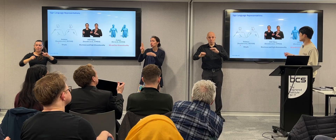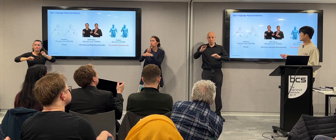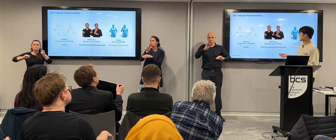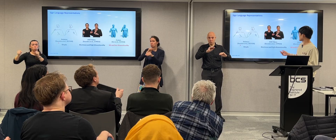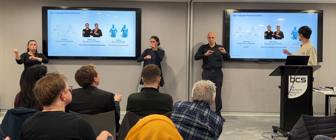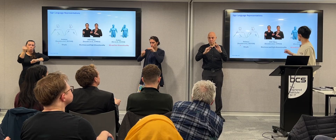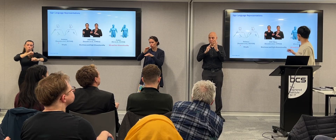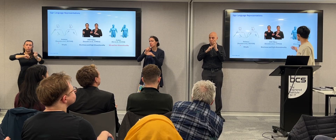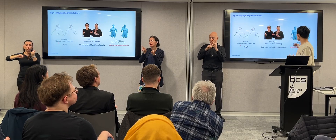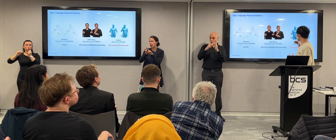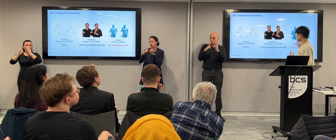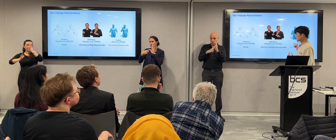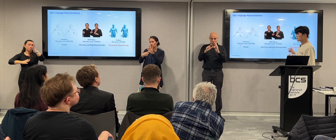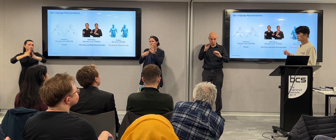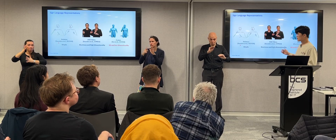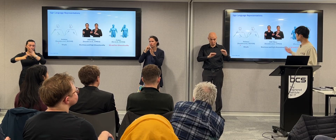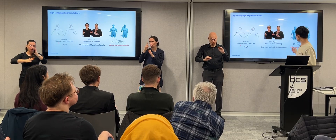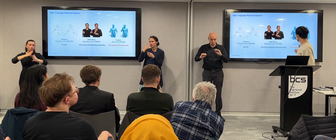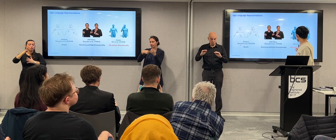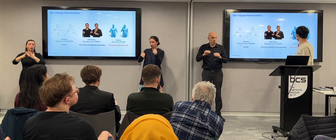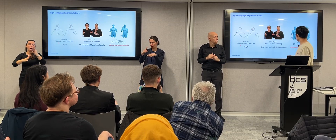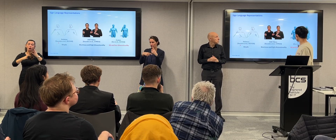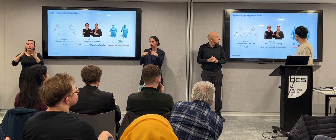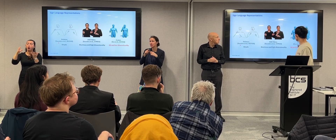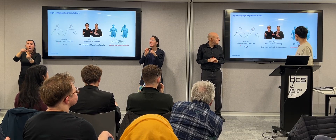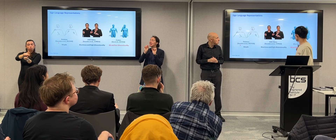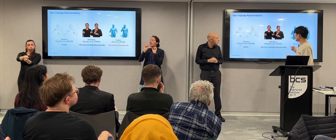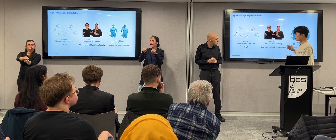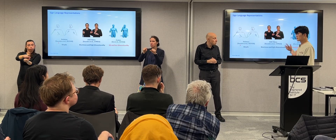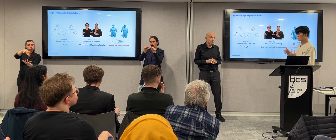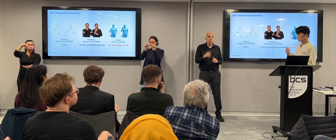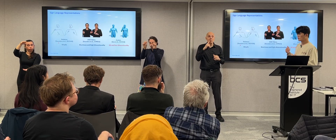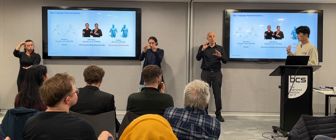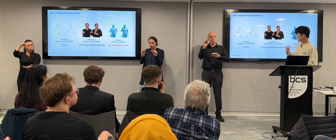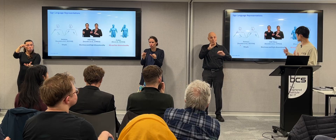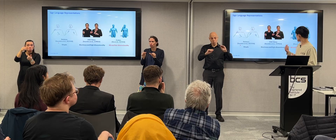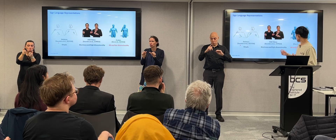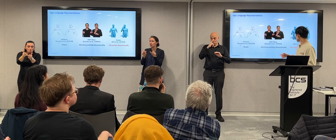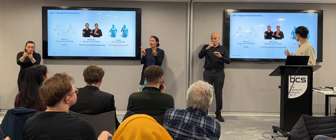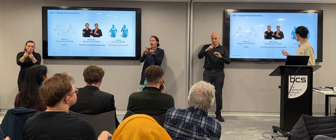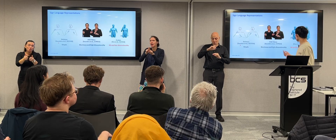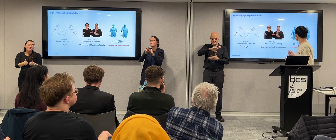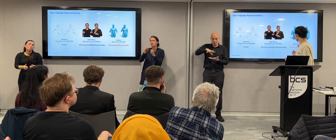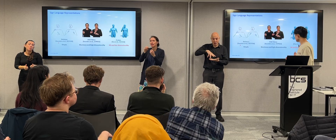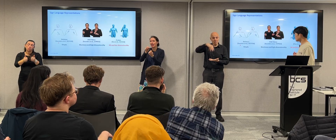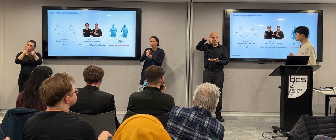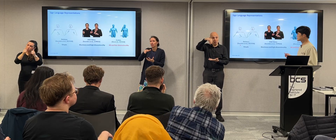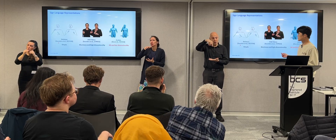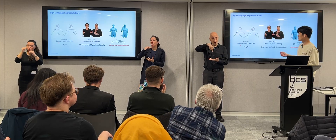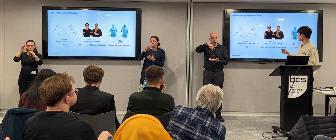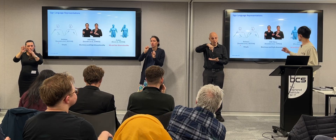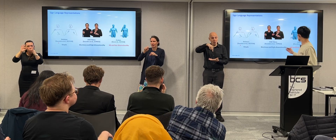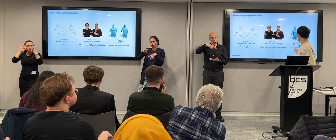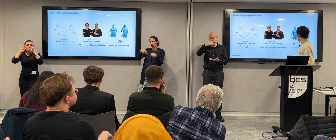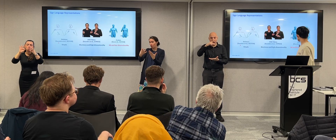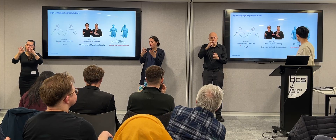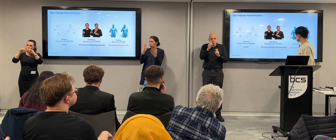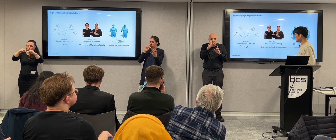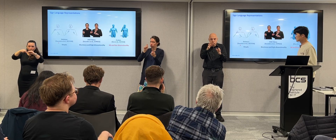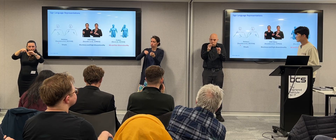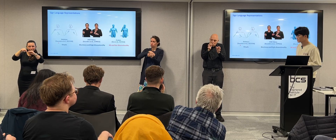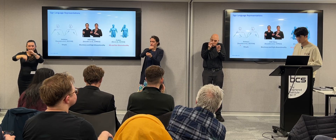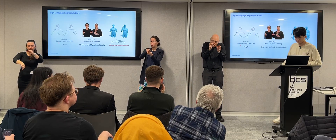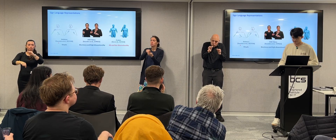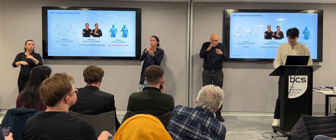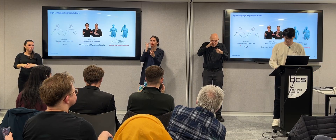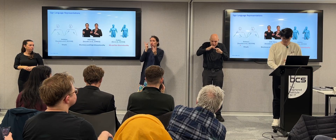signs, and they can be rendered as avatars and provide precise details with a low